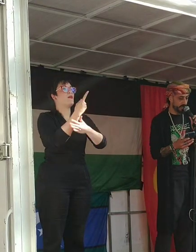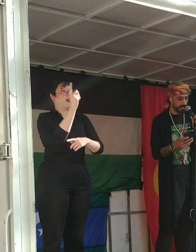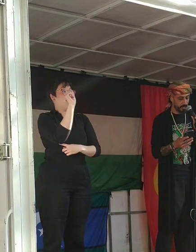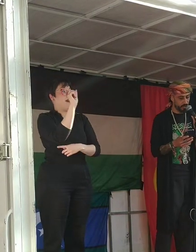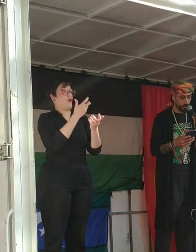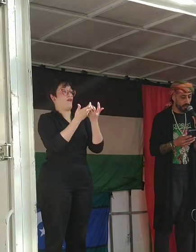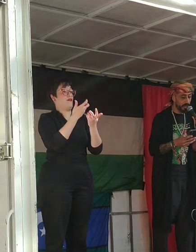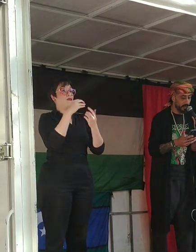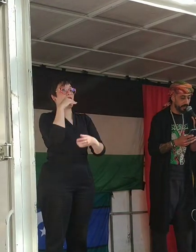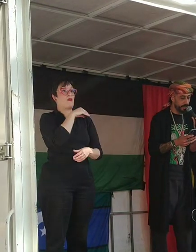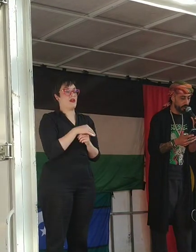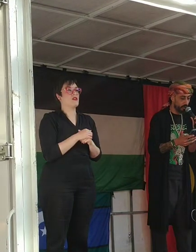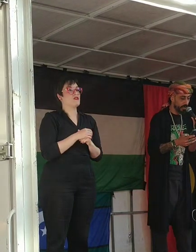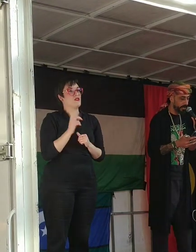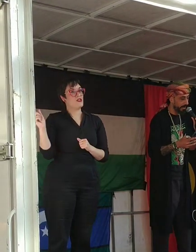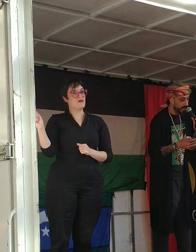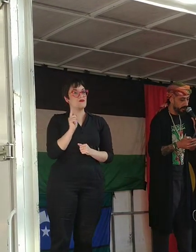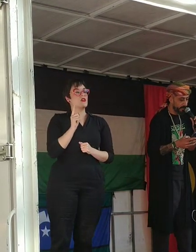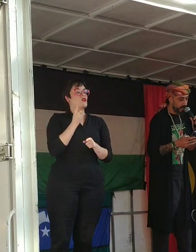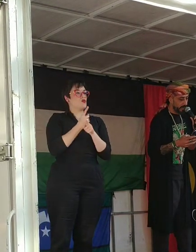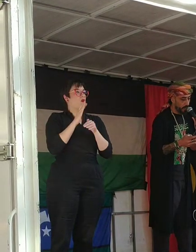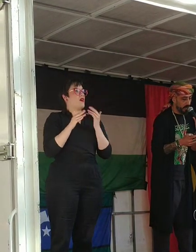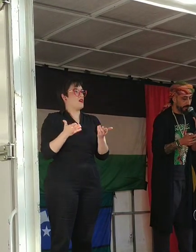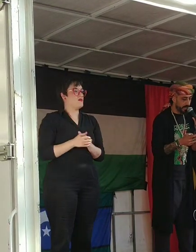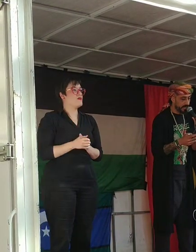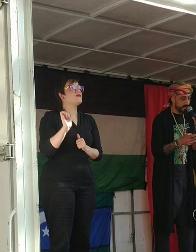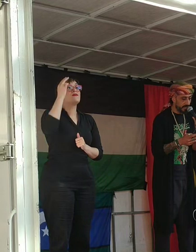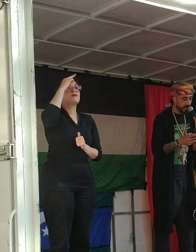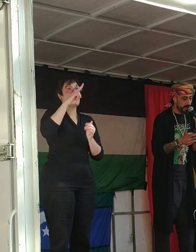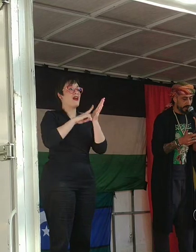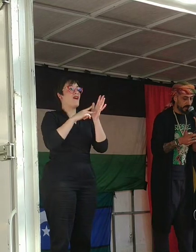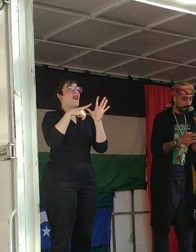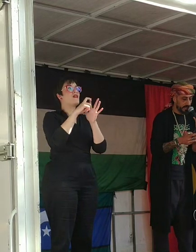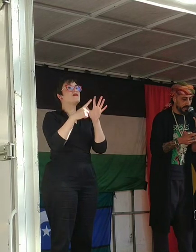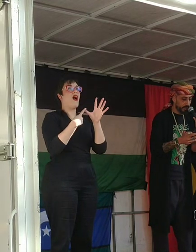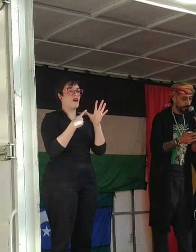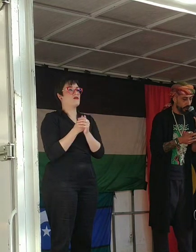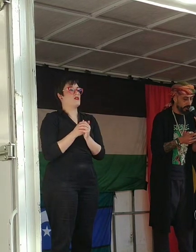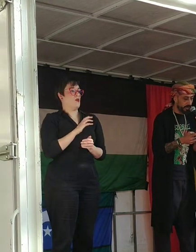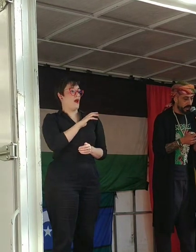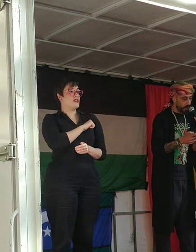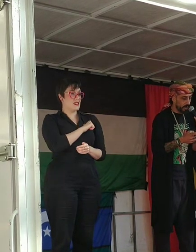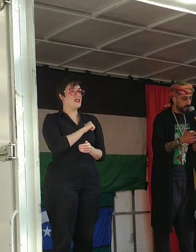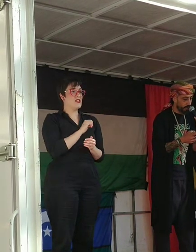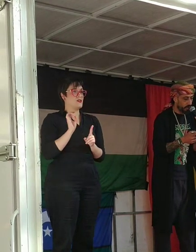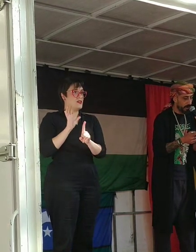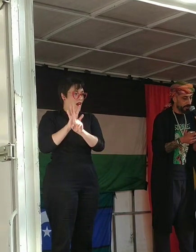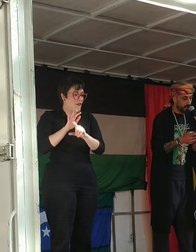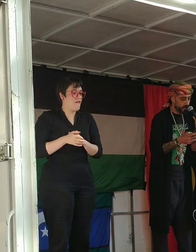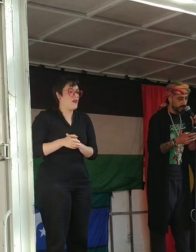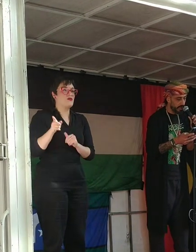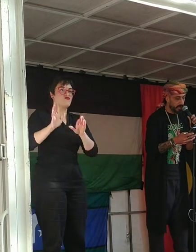now, and she is here to speak to you a little bit about that. Her name is Nada. She's a Palestinian of youth who has